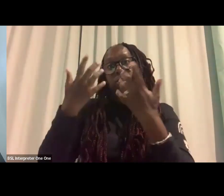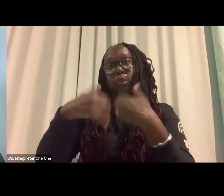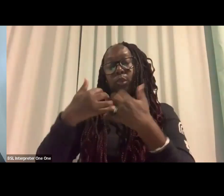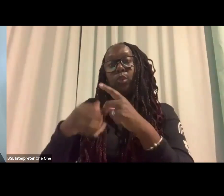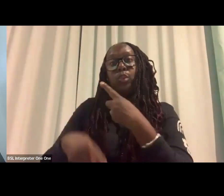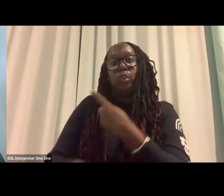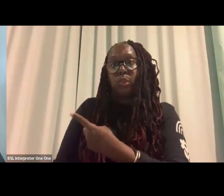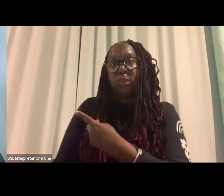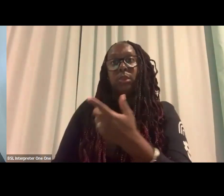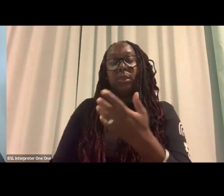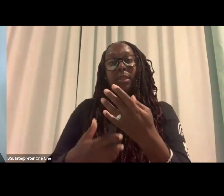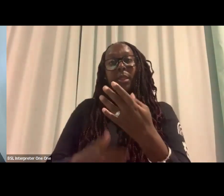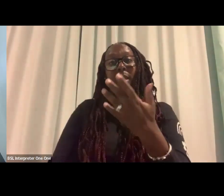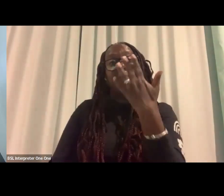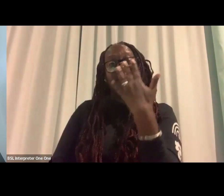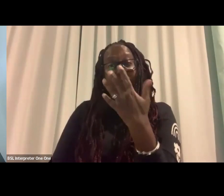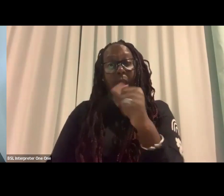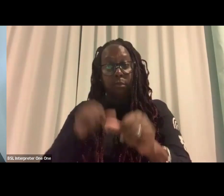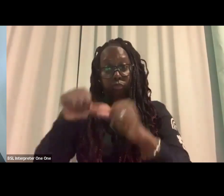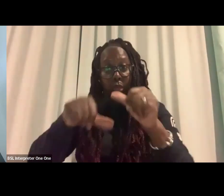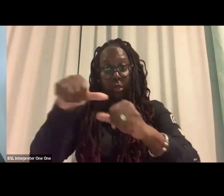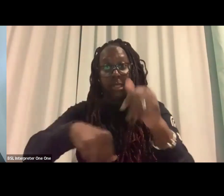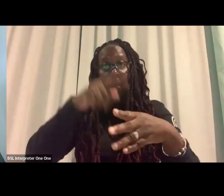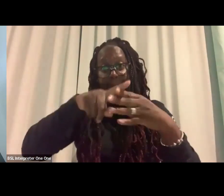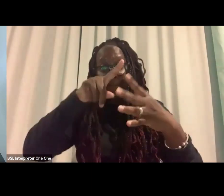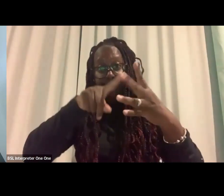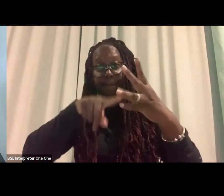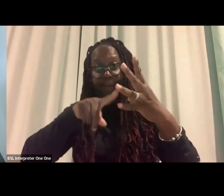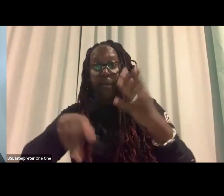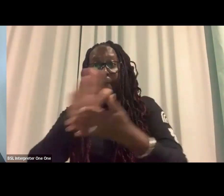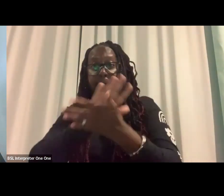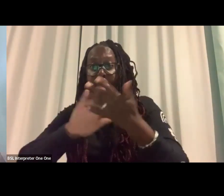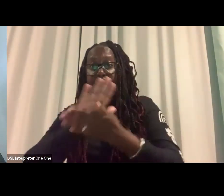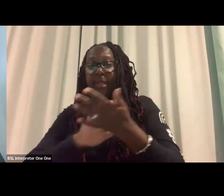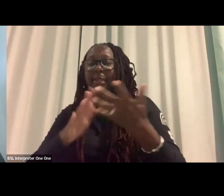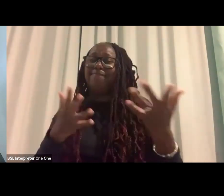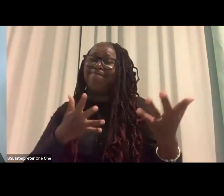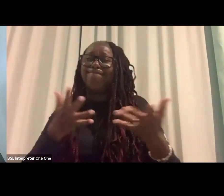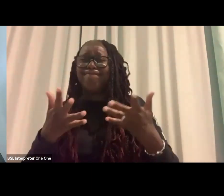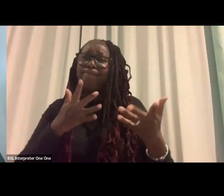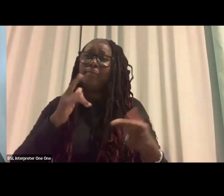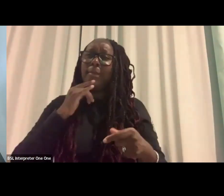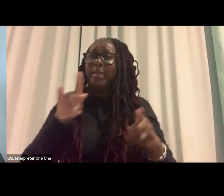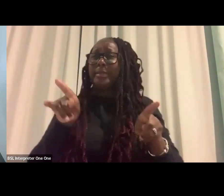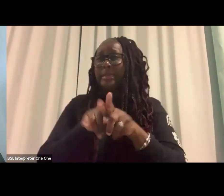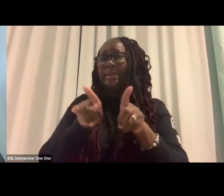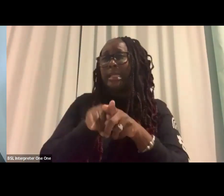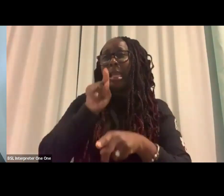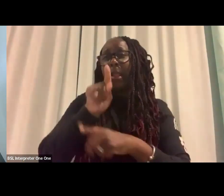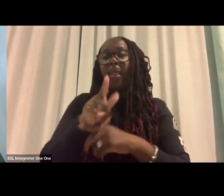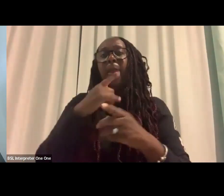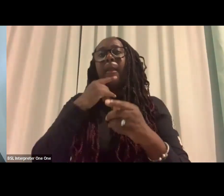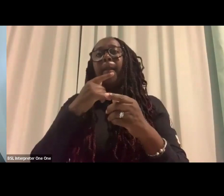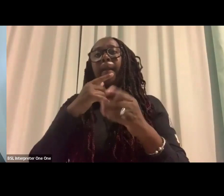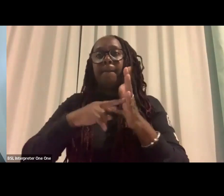has 5 steps. So it actually has to go through, it screens the government plans and